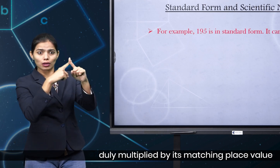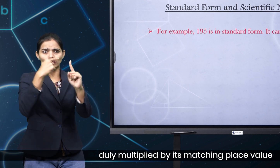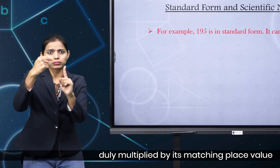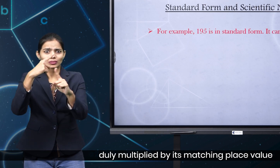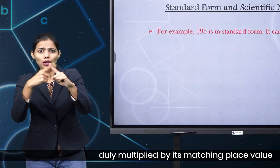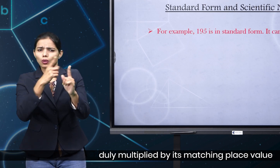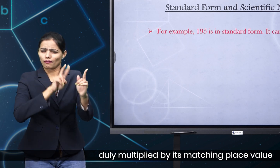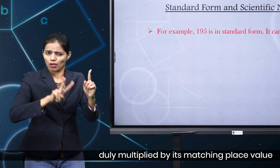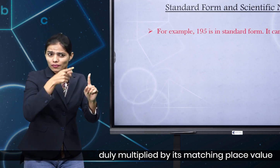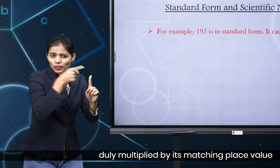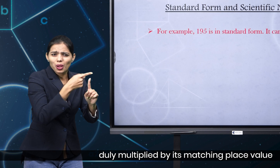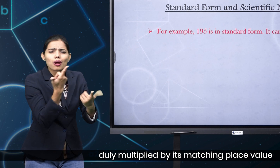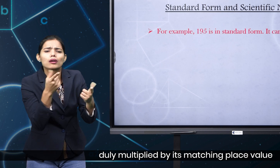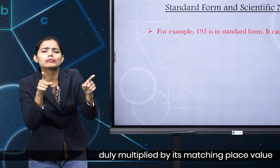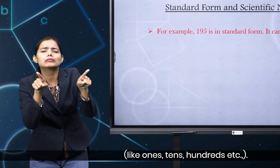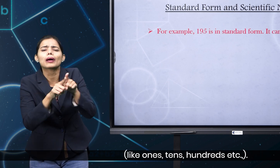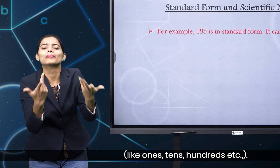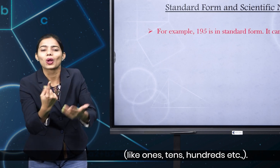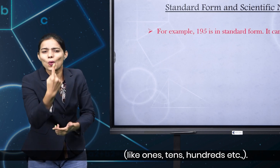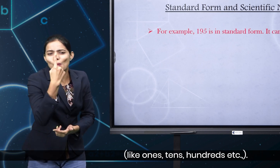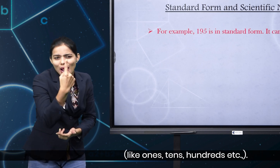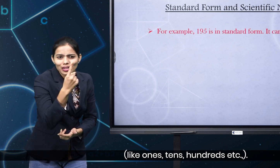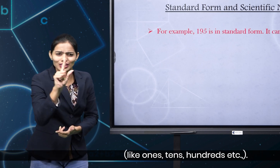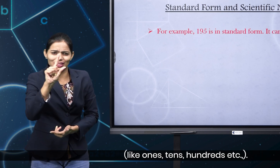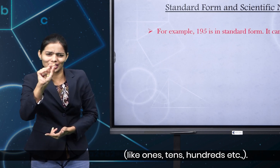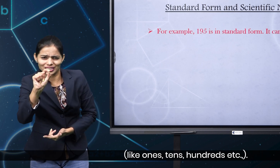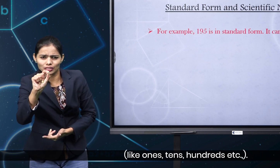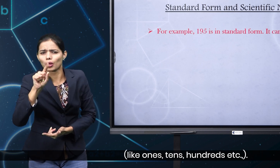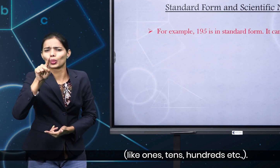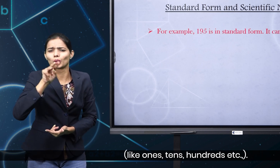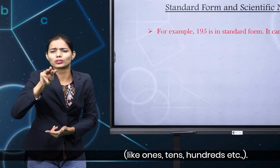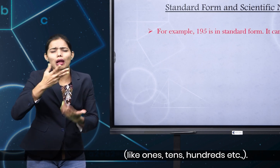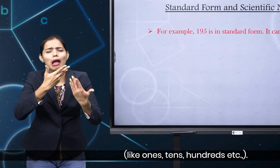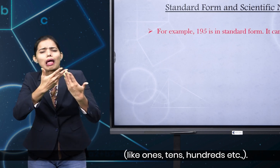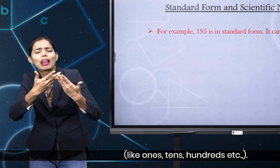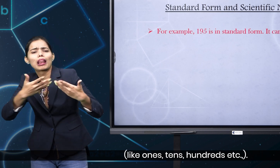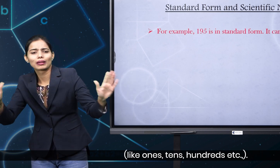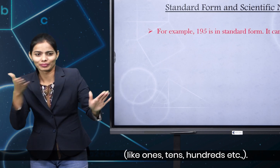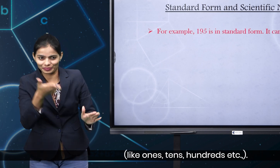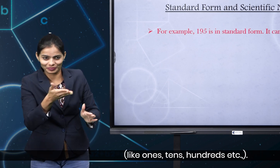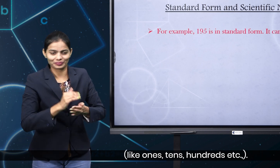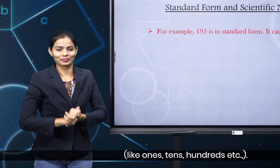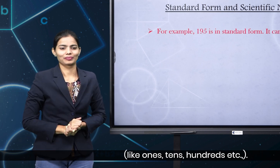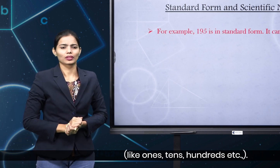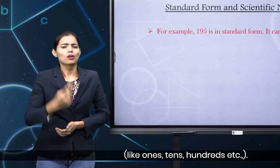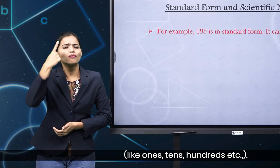matching place value, like ones, tens, hundreds, etc.